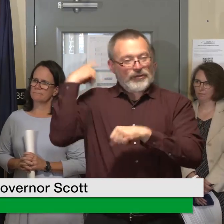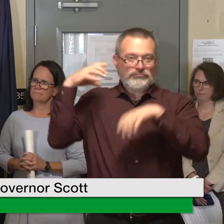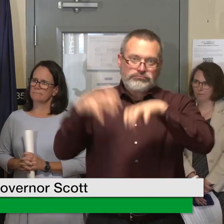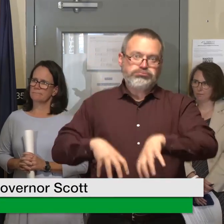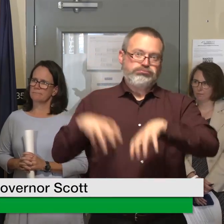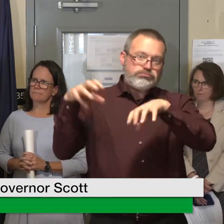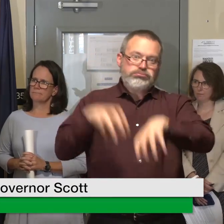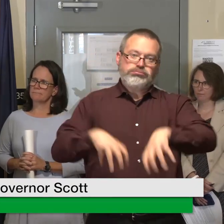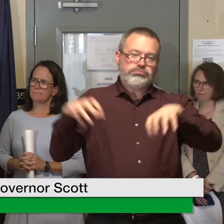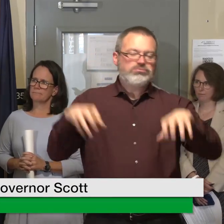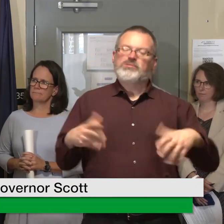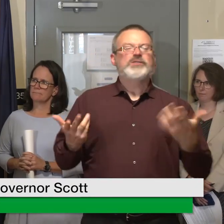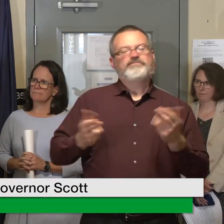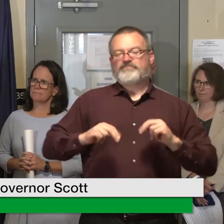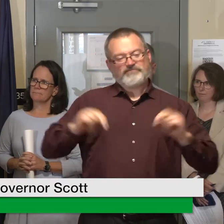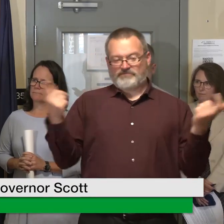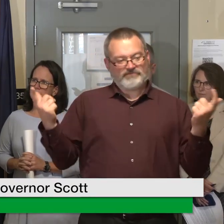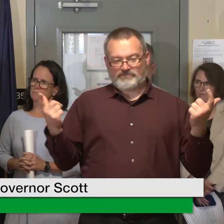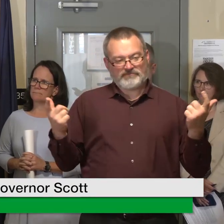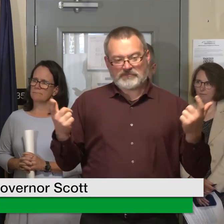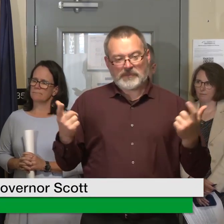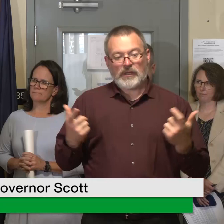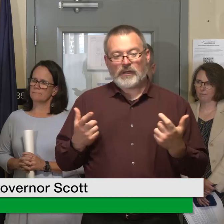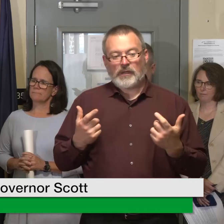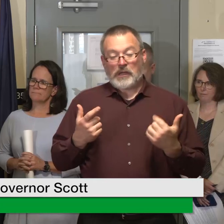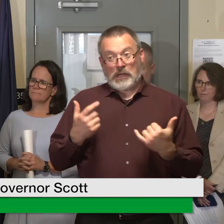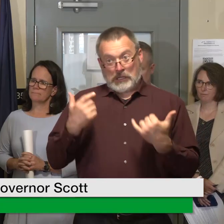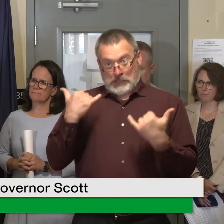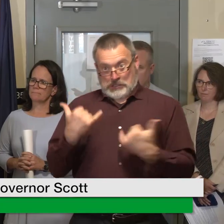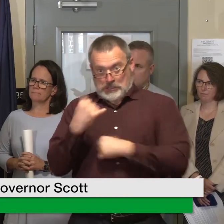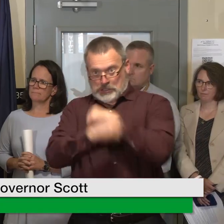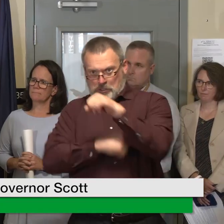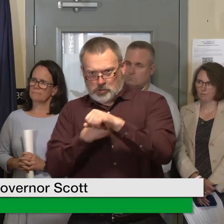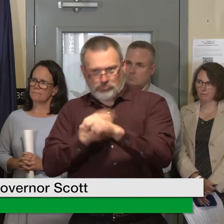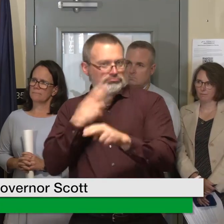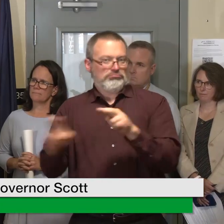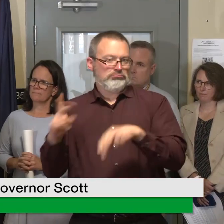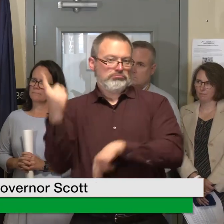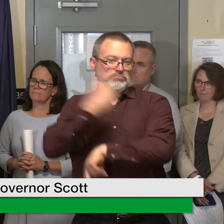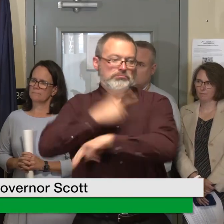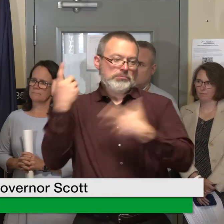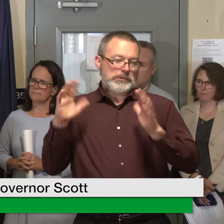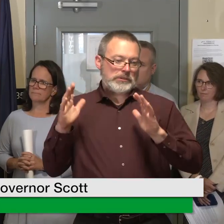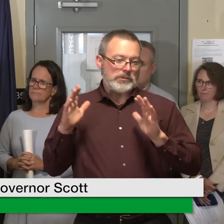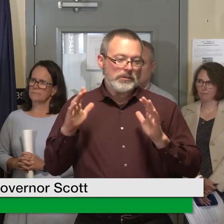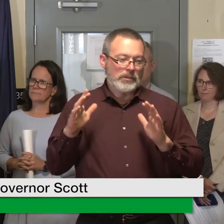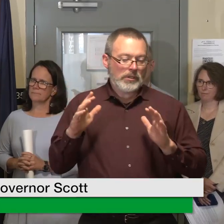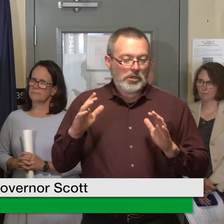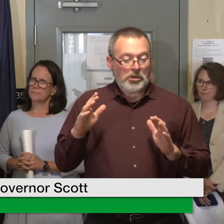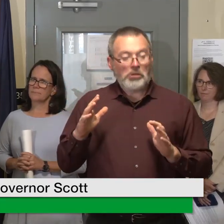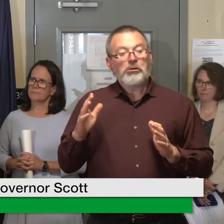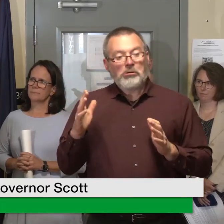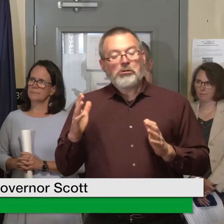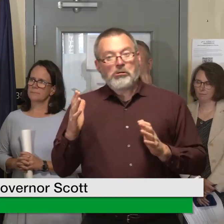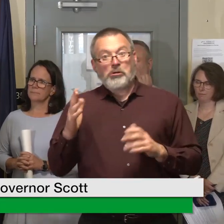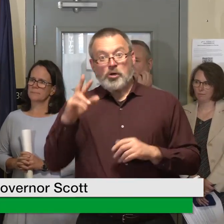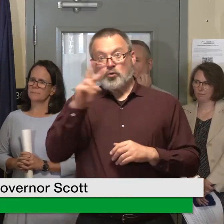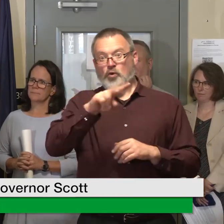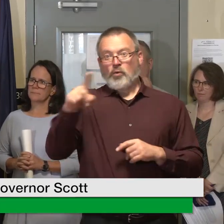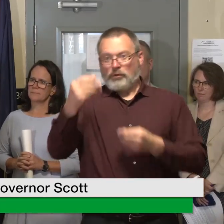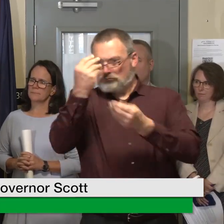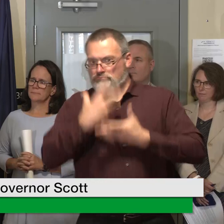flattened like last time. So we'll have a better indication. 211 is giving us some initial data,